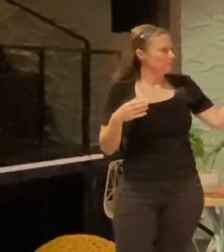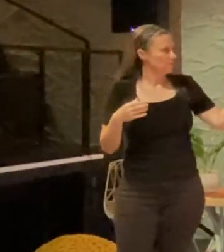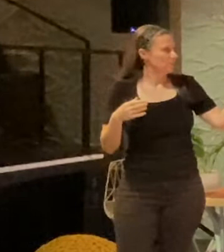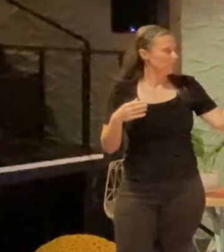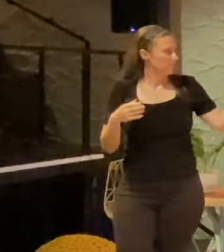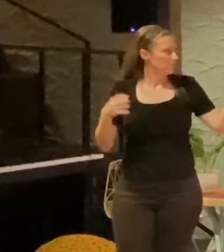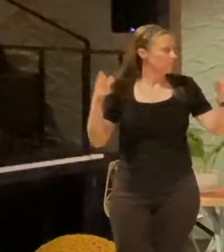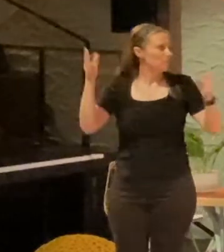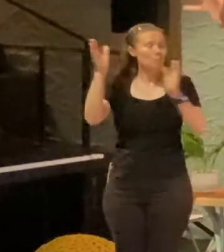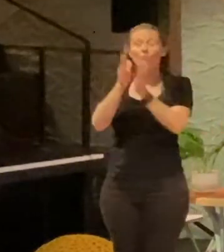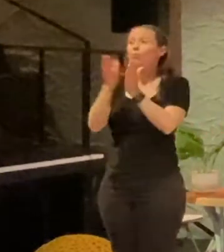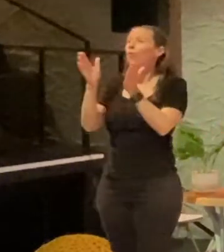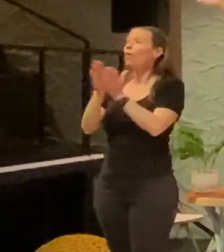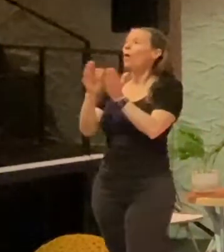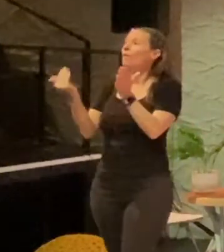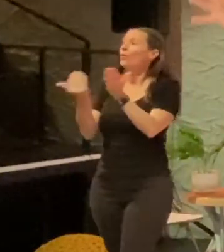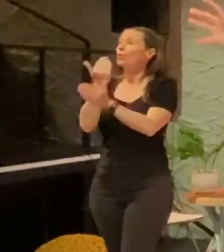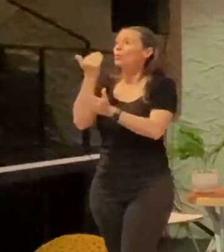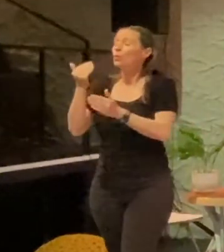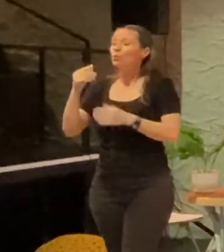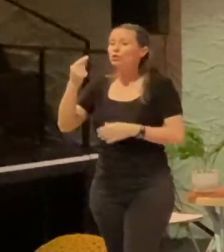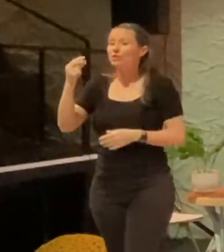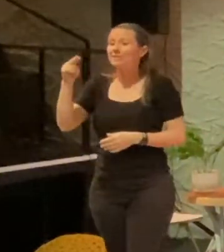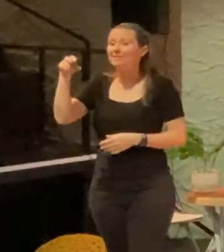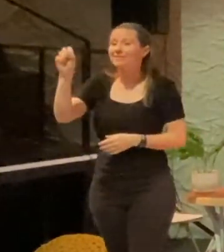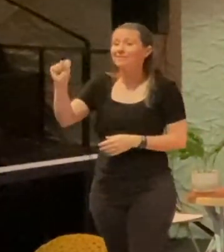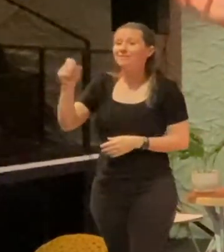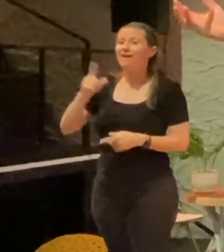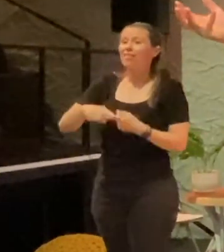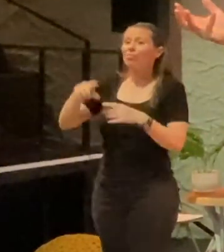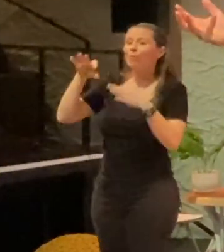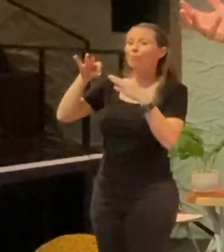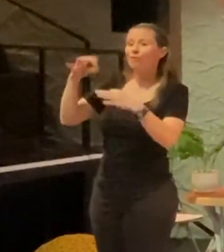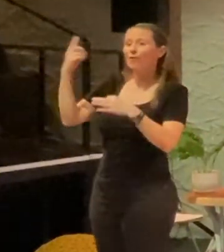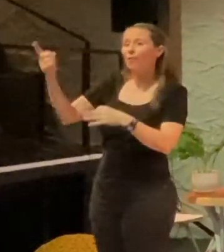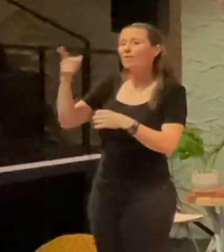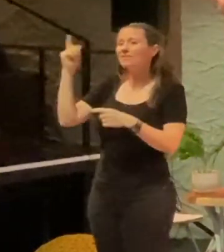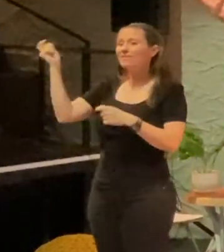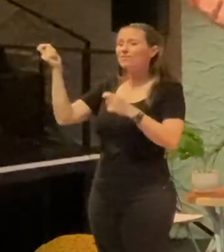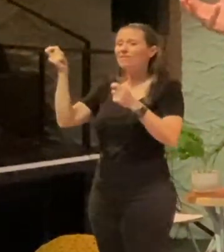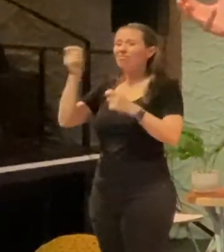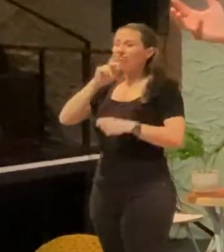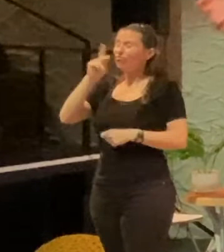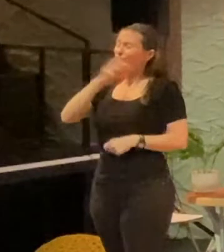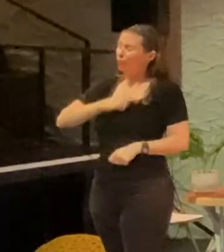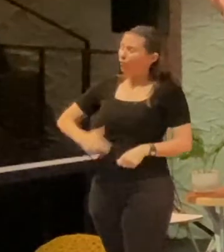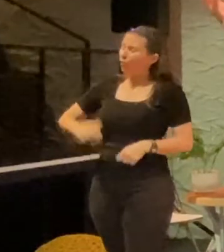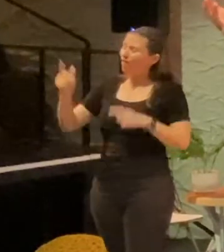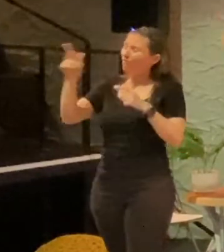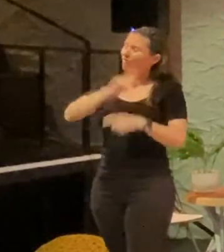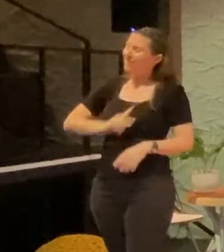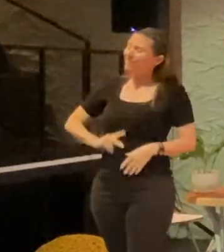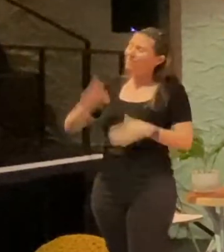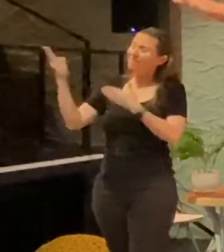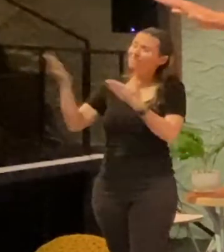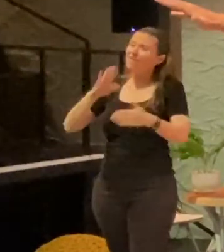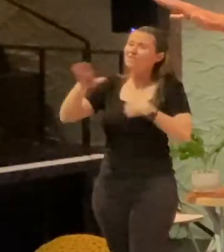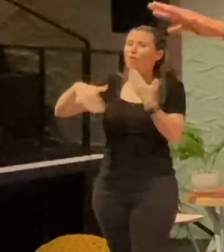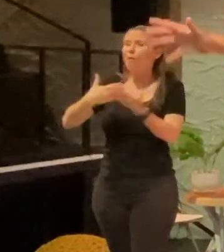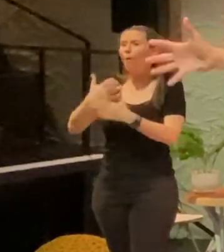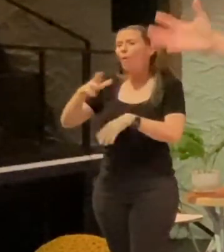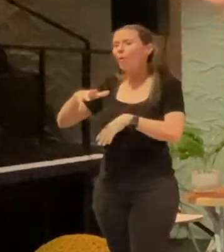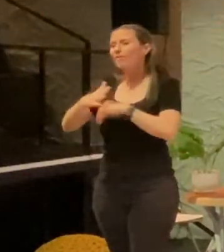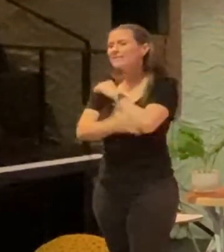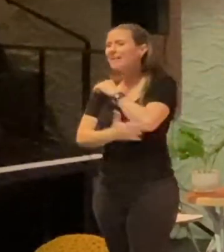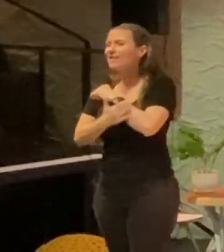all creation who brings eternal rest of God. He is the royal king who invites all nations and all people, regardless of